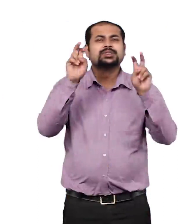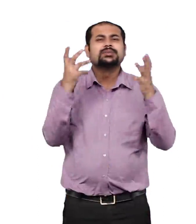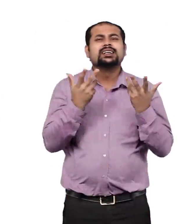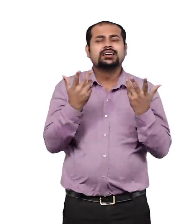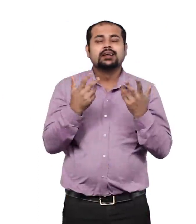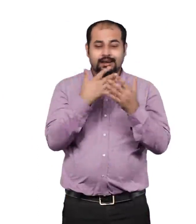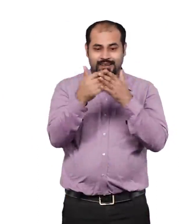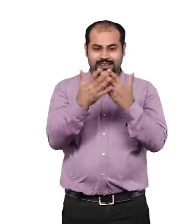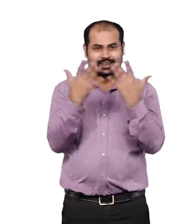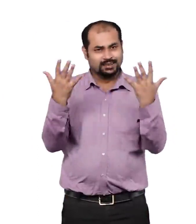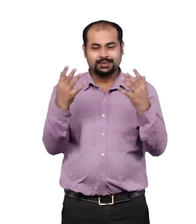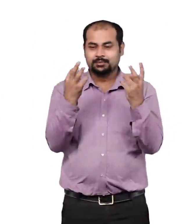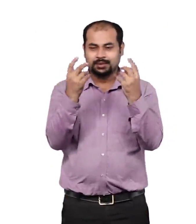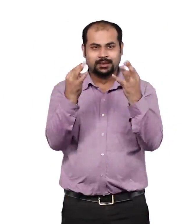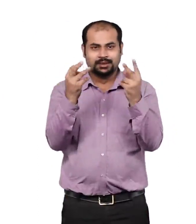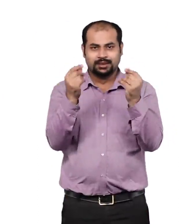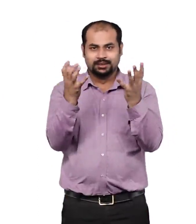Hands or fingers?